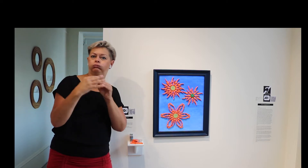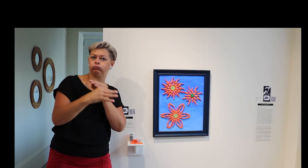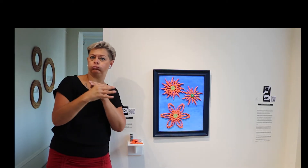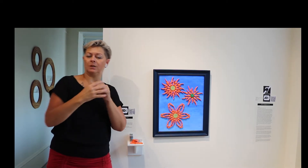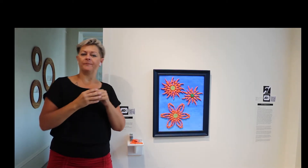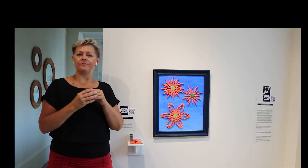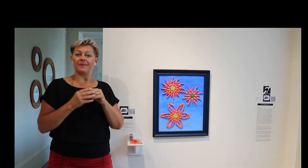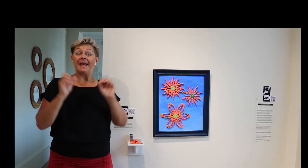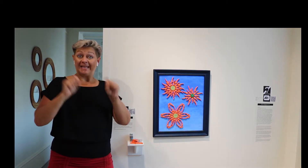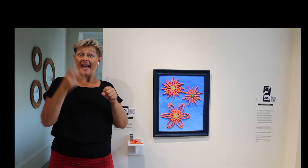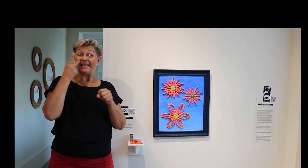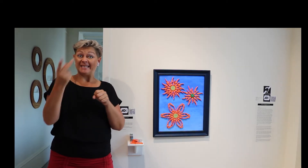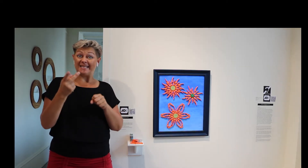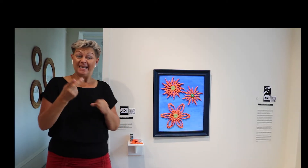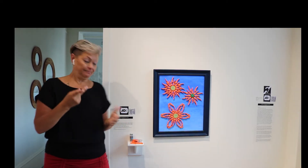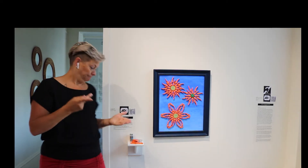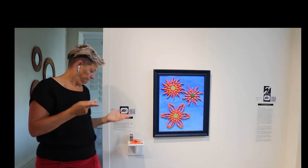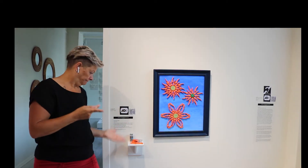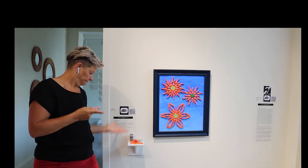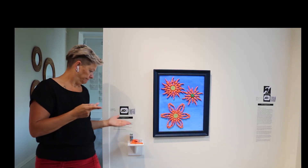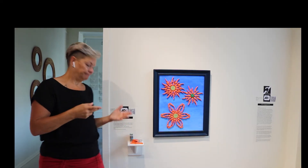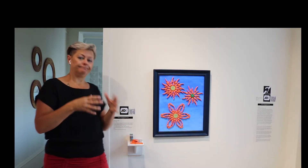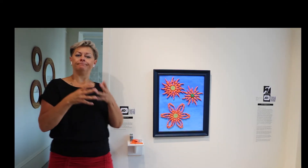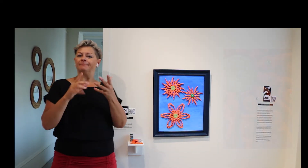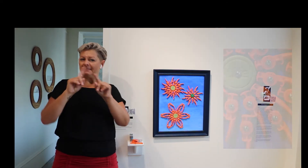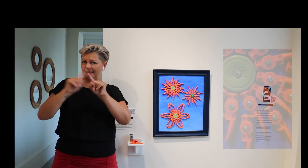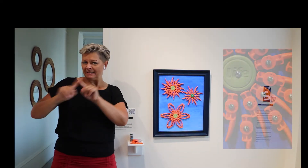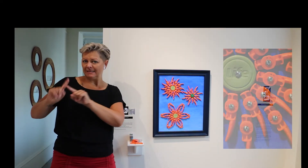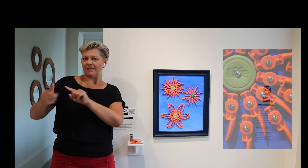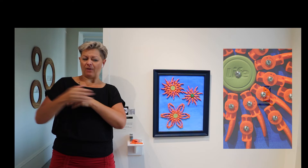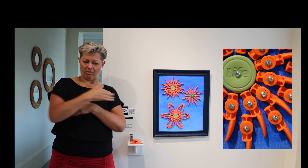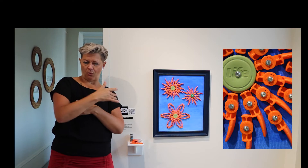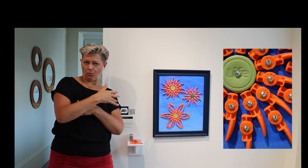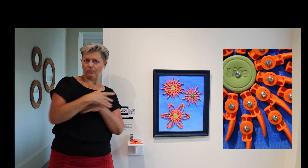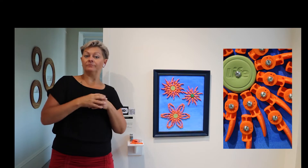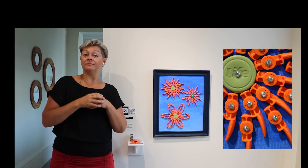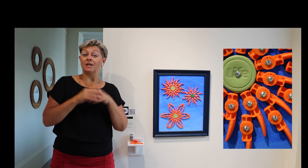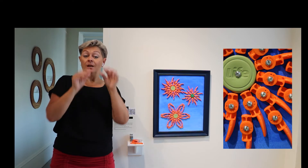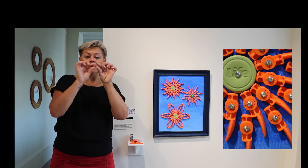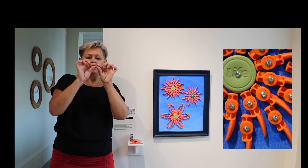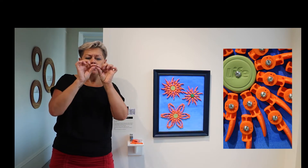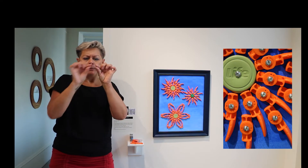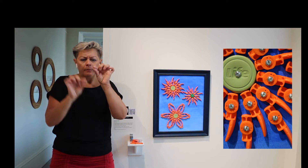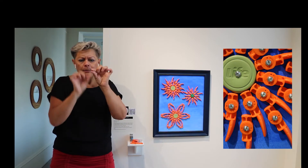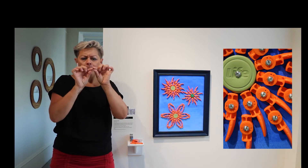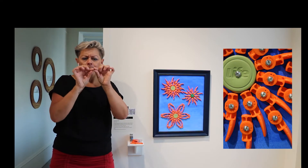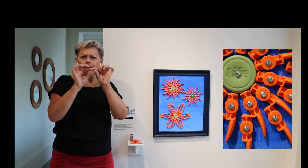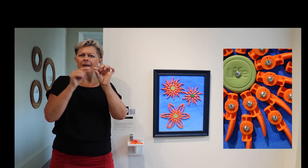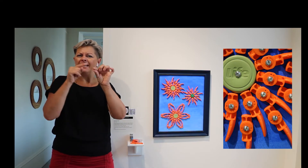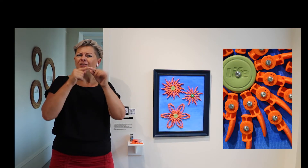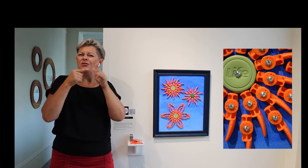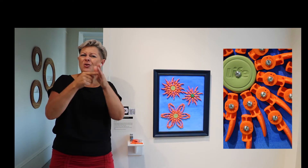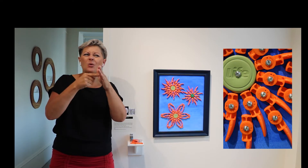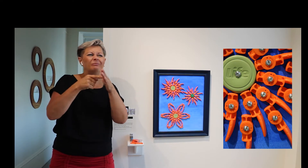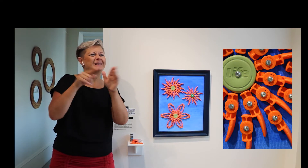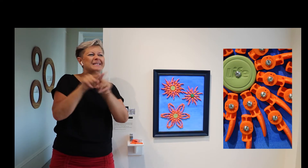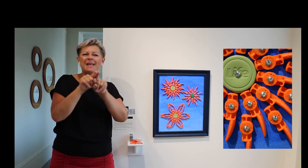and cartridge can be found at the side of the piece in plastic bags. The curved shape of the seal is intriguing, suggesting